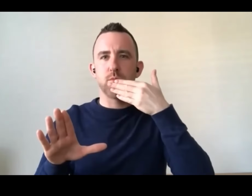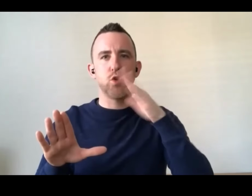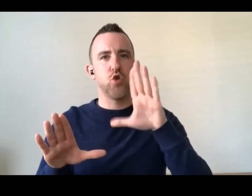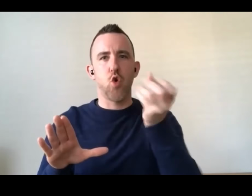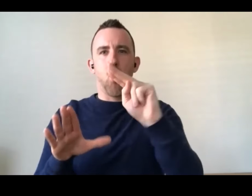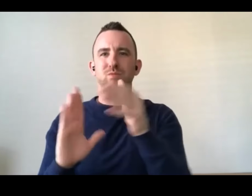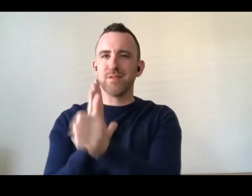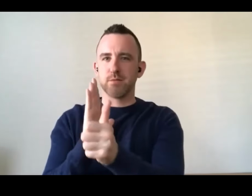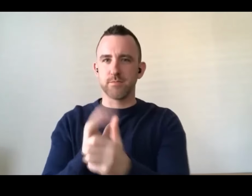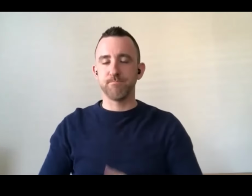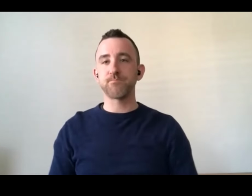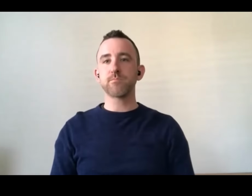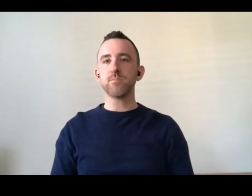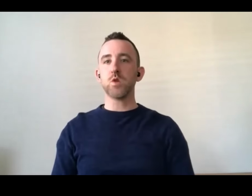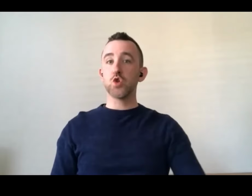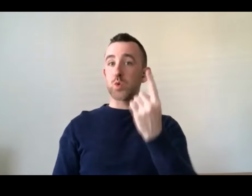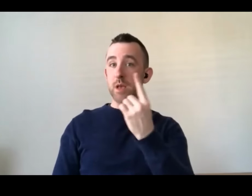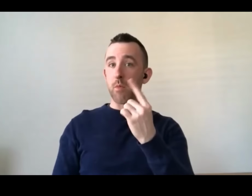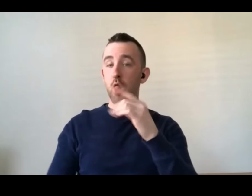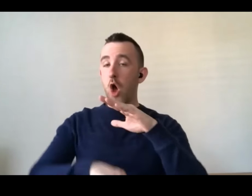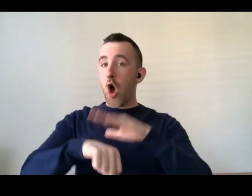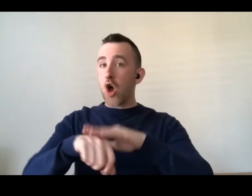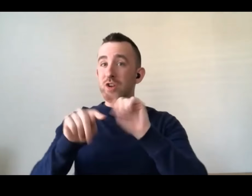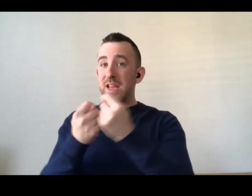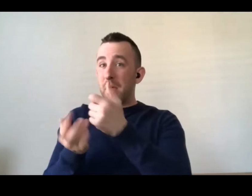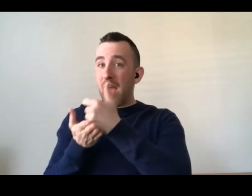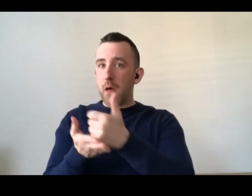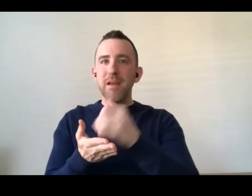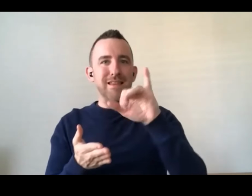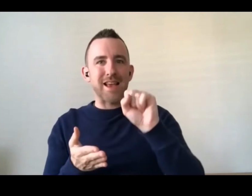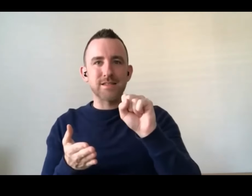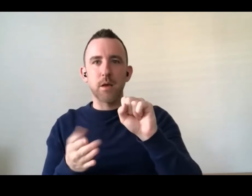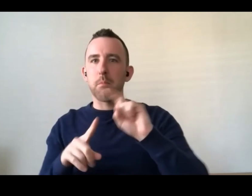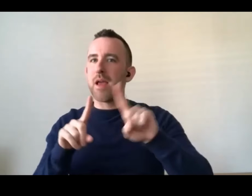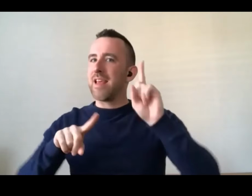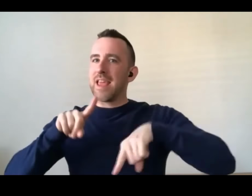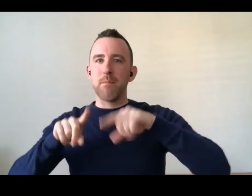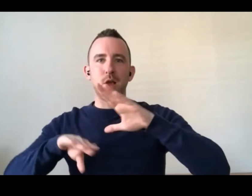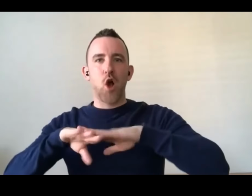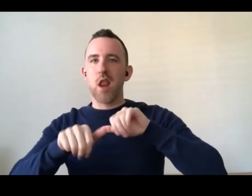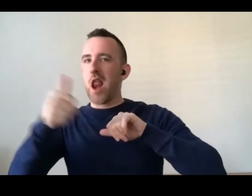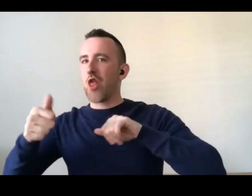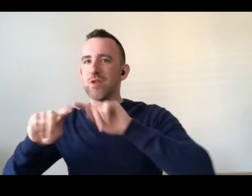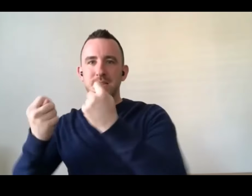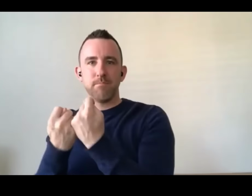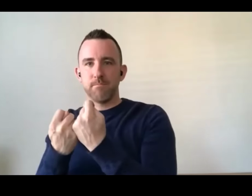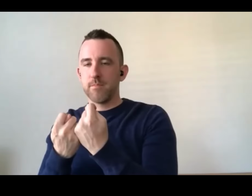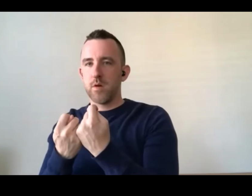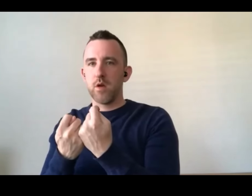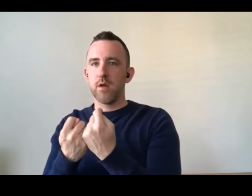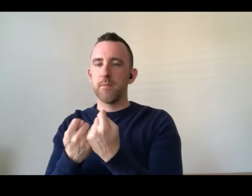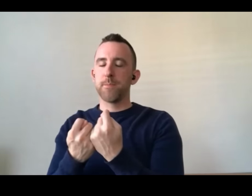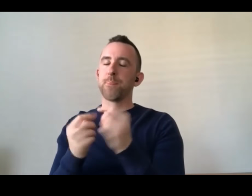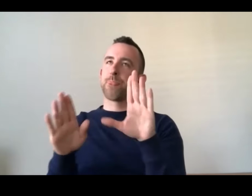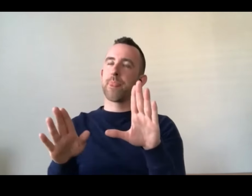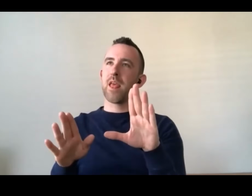So can someone who is not on your team help with an item? Yes, as long as they aren't on another team. You can't, and we really, listen,